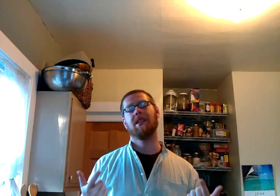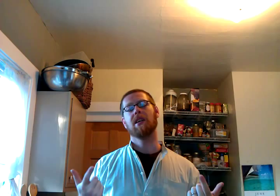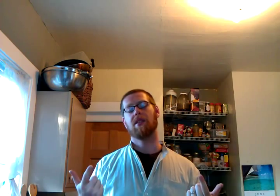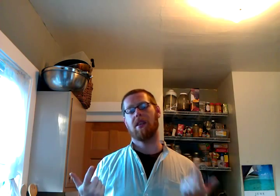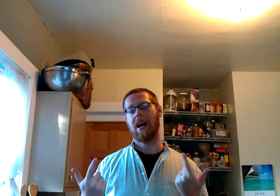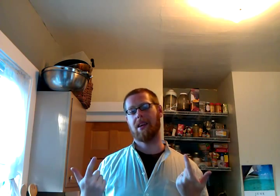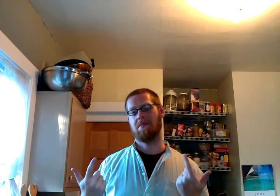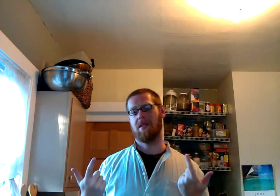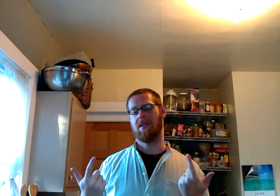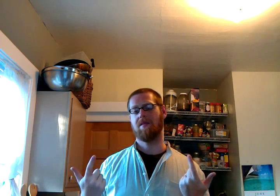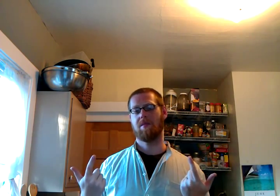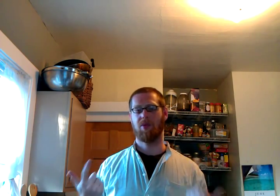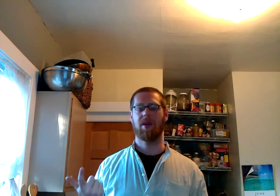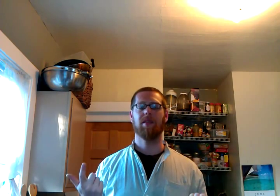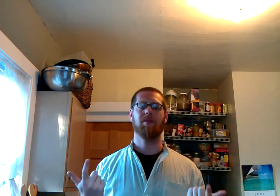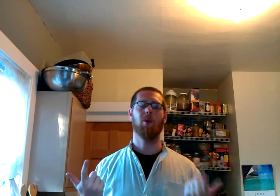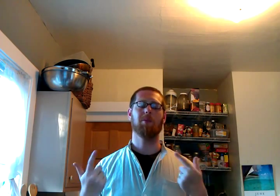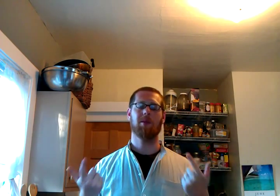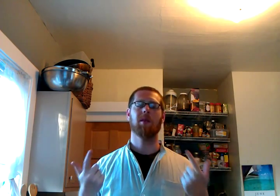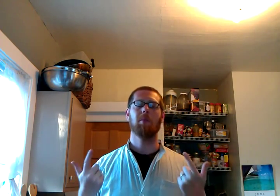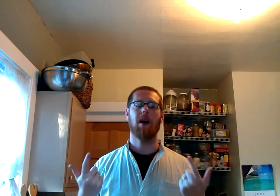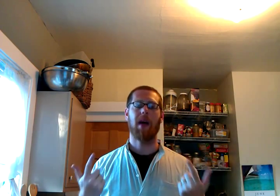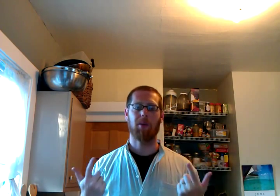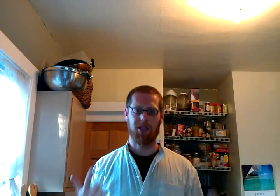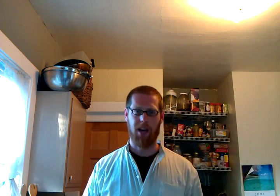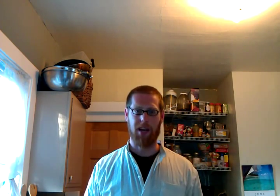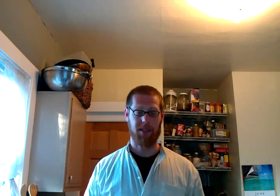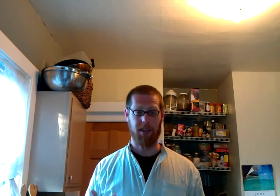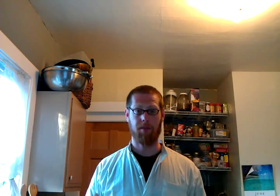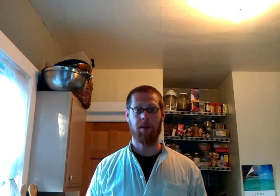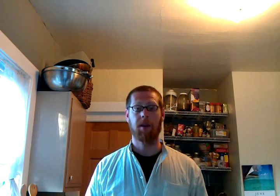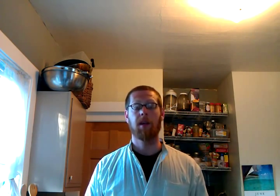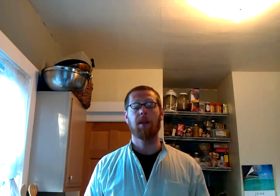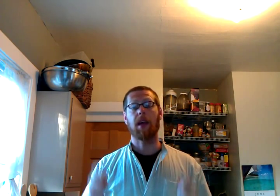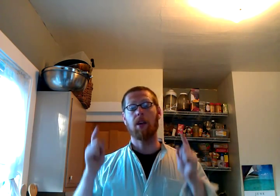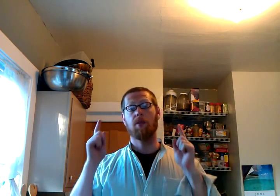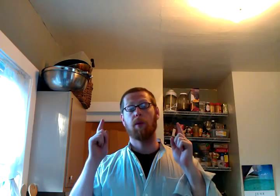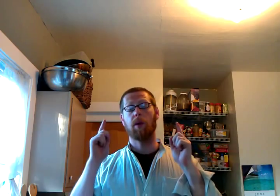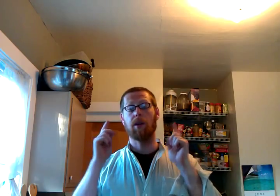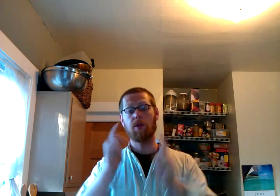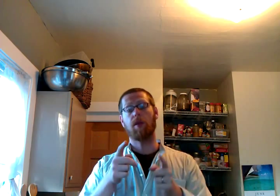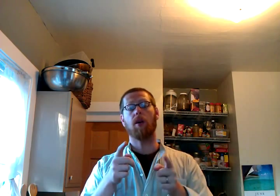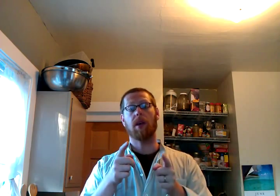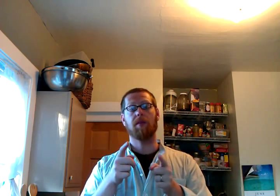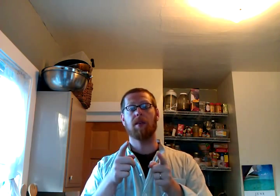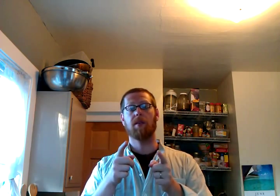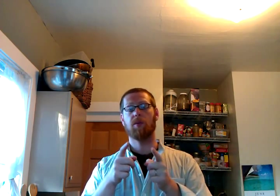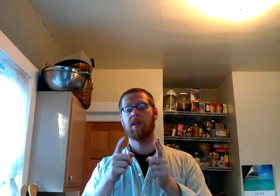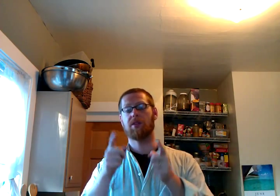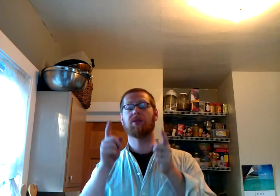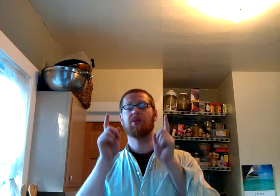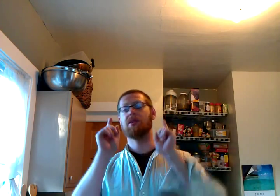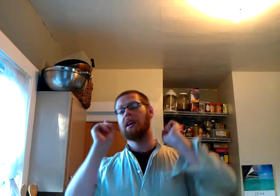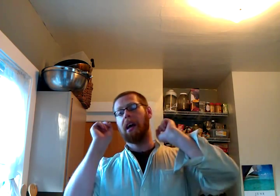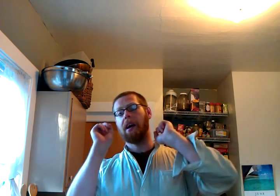so that I can be even more greatly formed by that which God has to give. Thank you for what you've all given, listeners